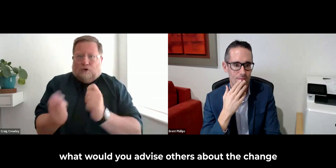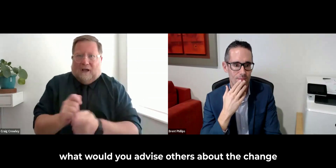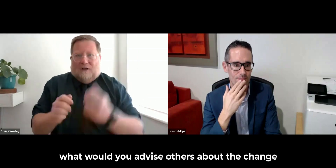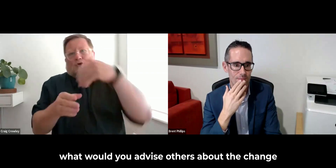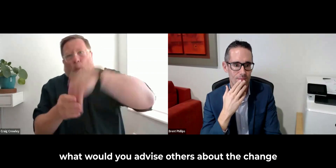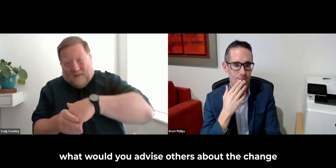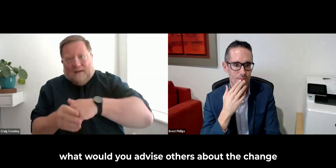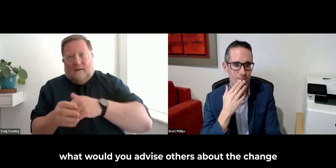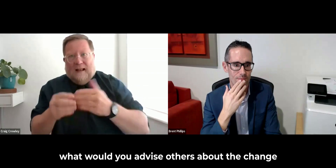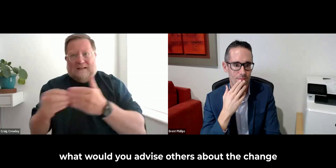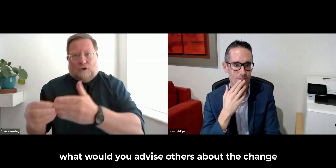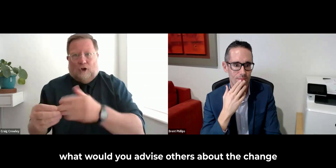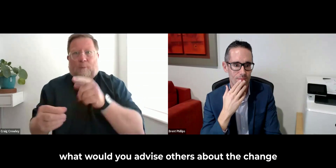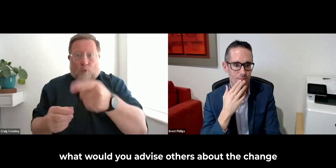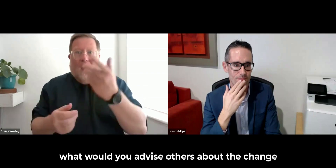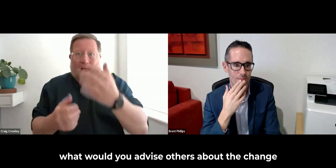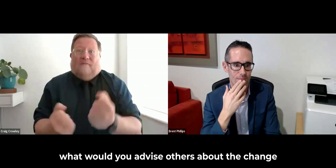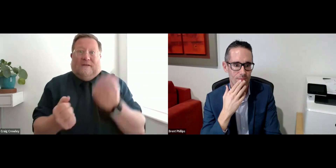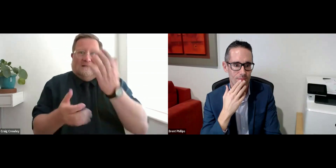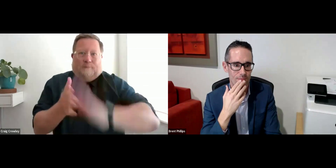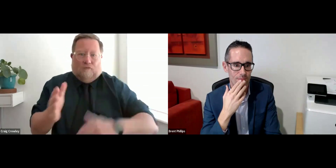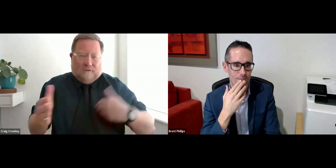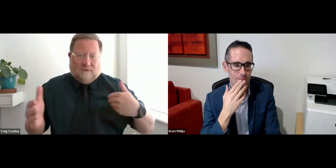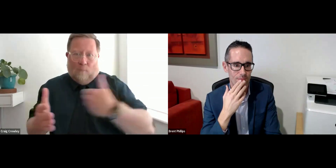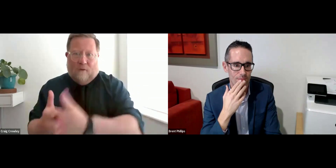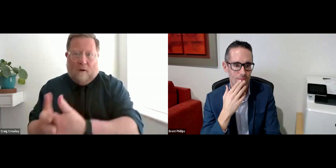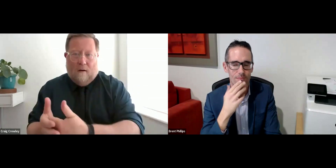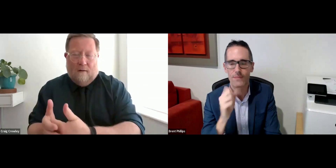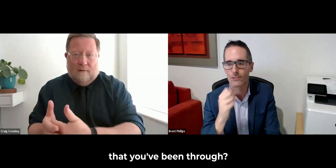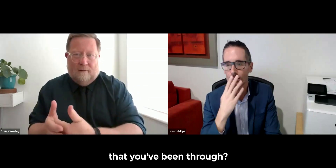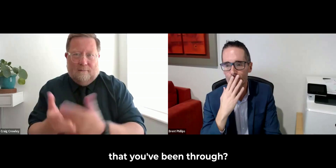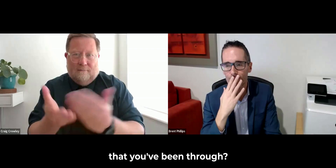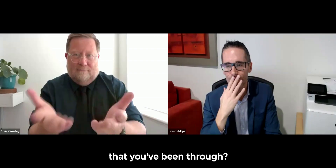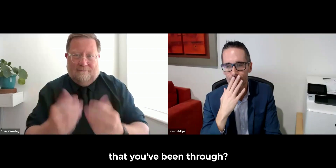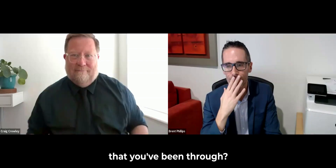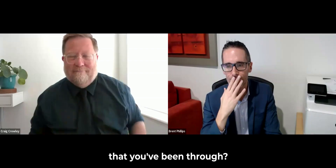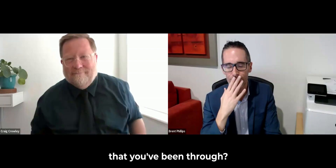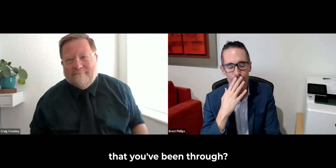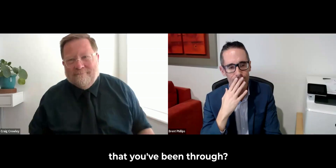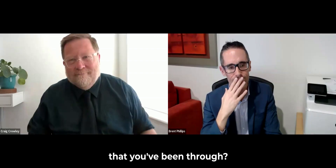others about the change that you've been through?